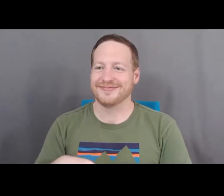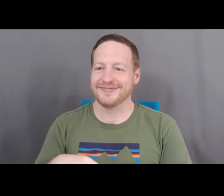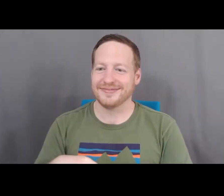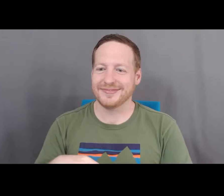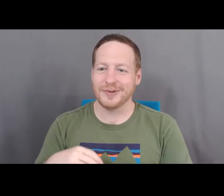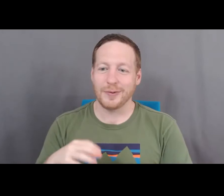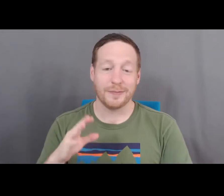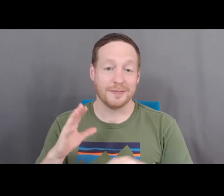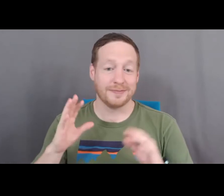Great.